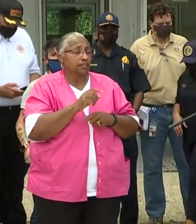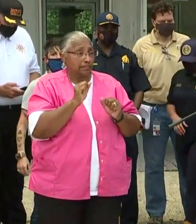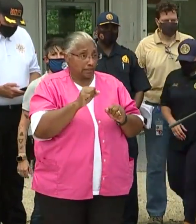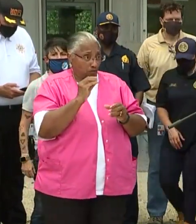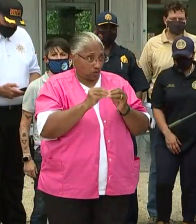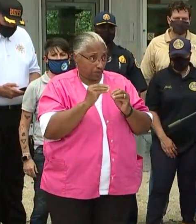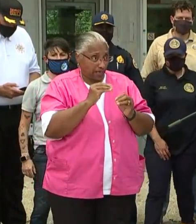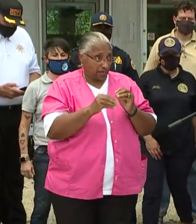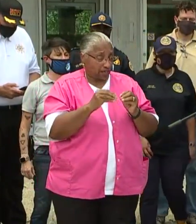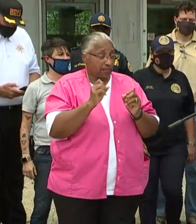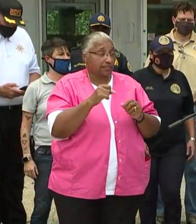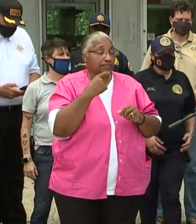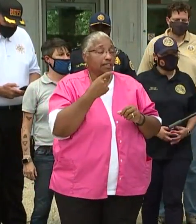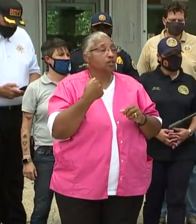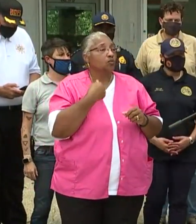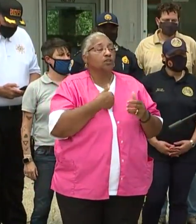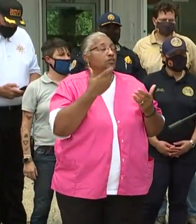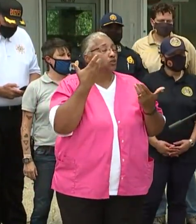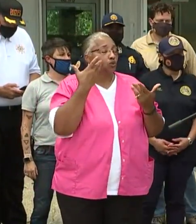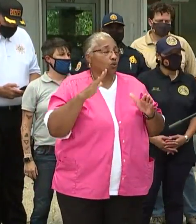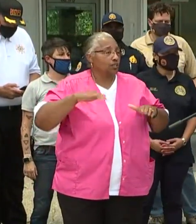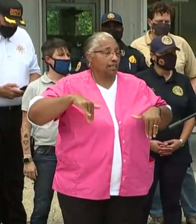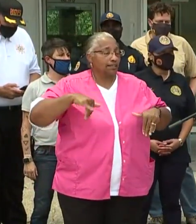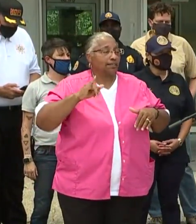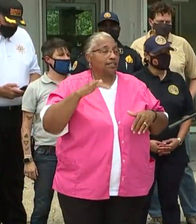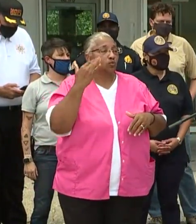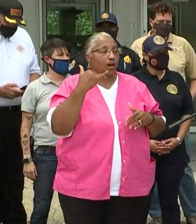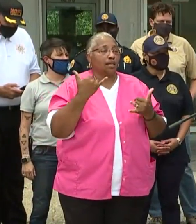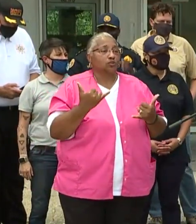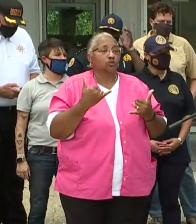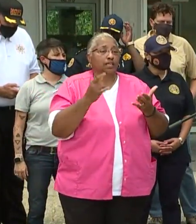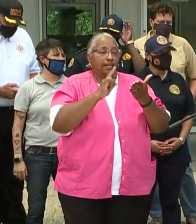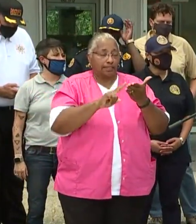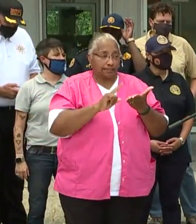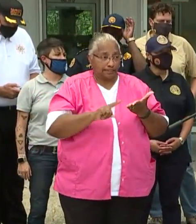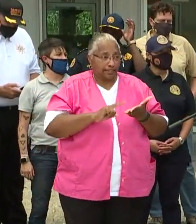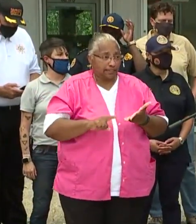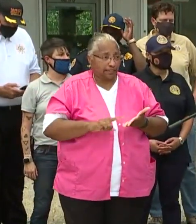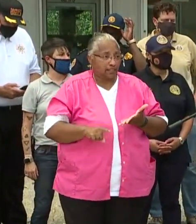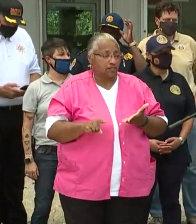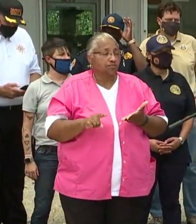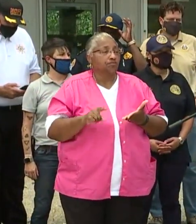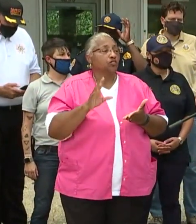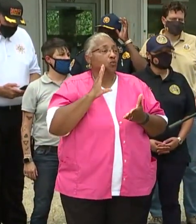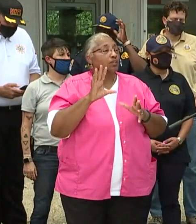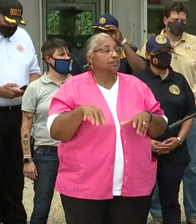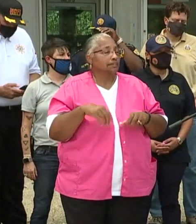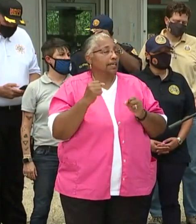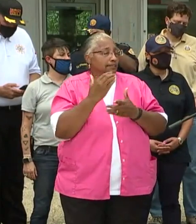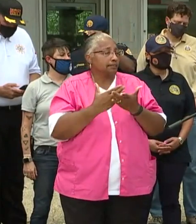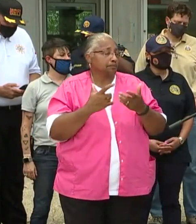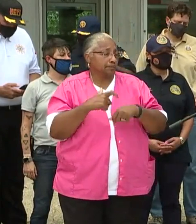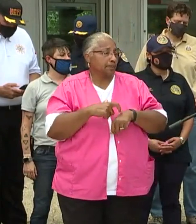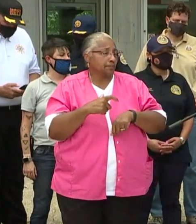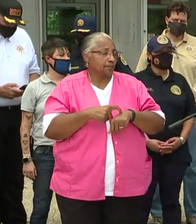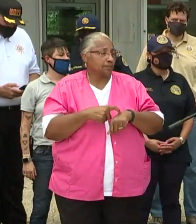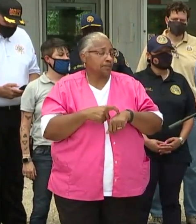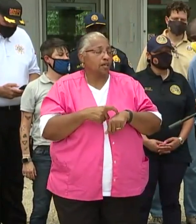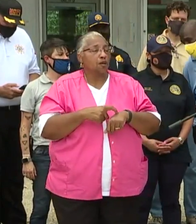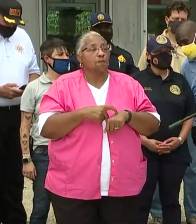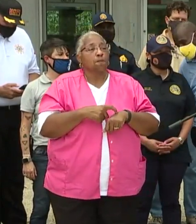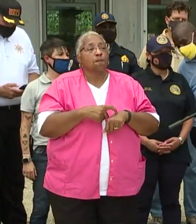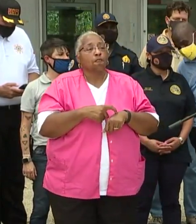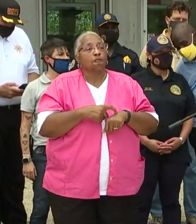Can you tell me a little bit about We don't know yet. That's why we're doing today's assessment, and an assessment will take a little while. But so